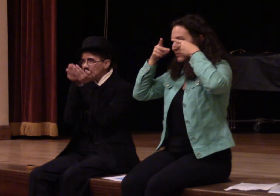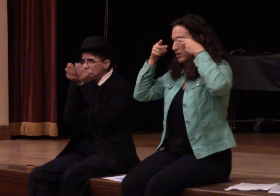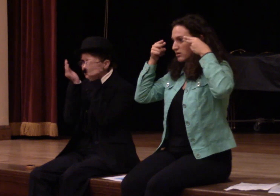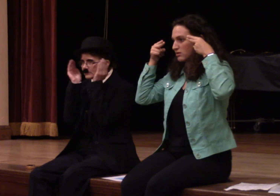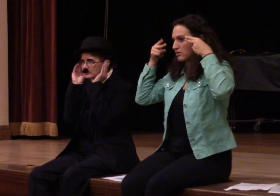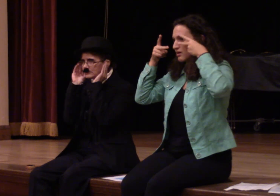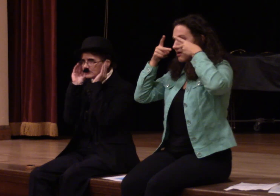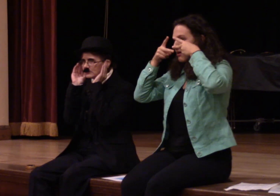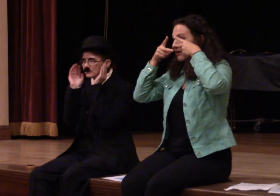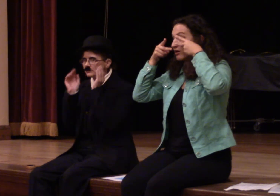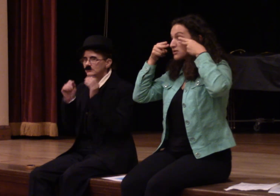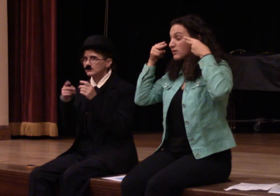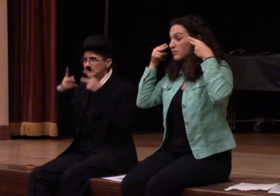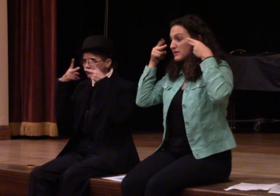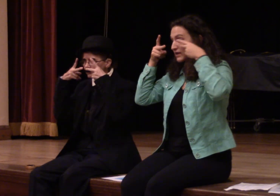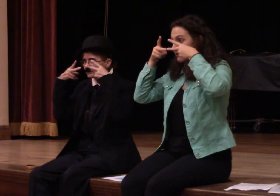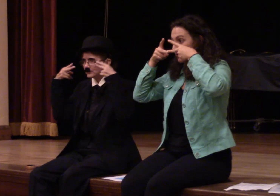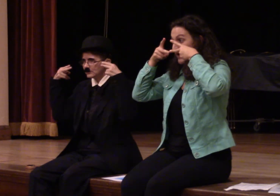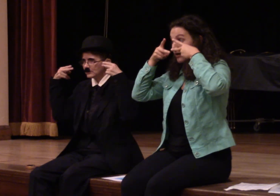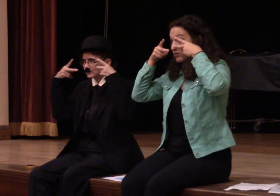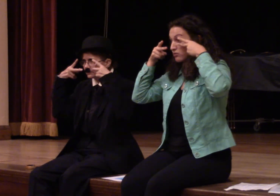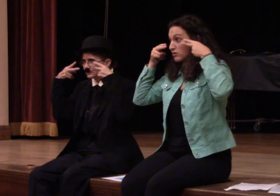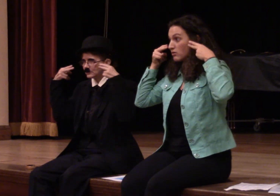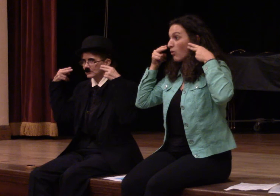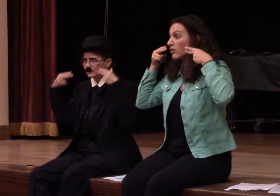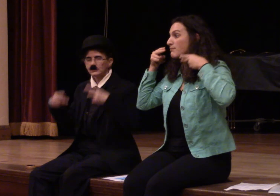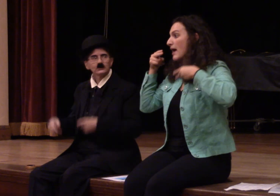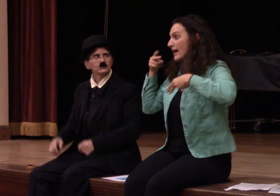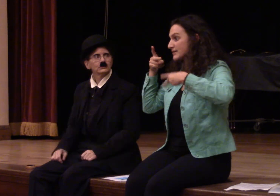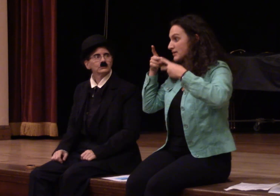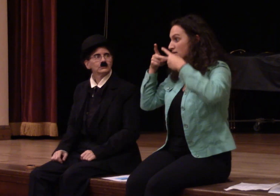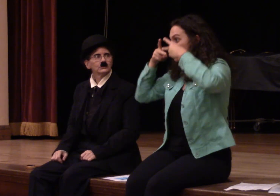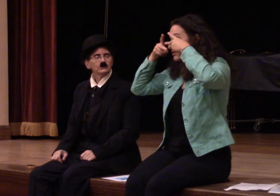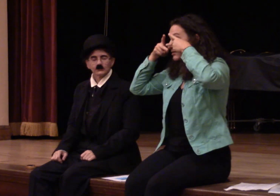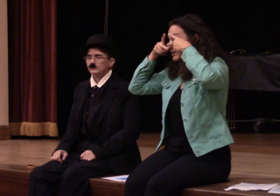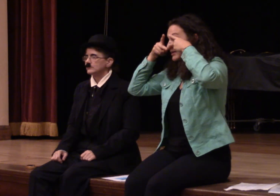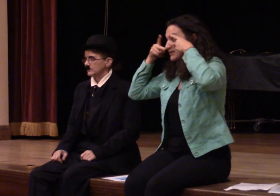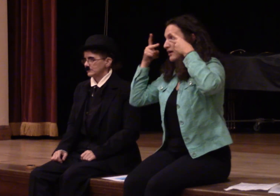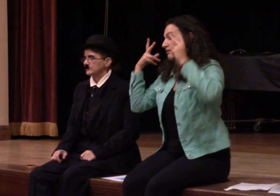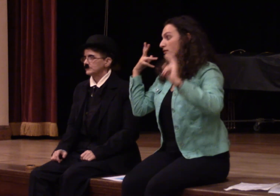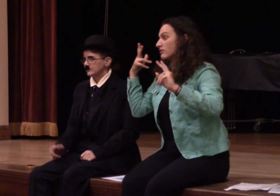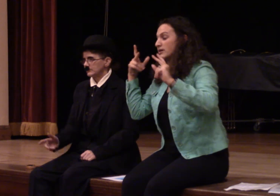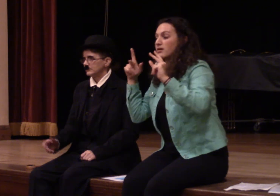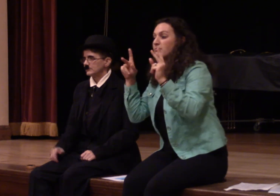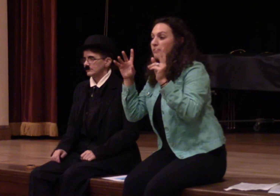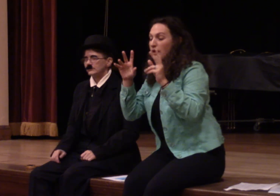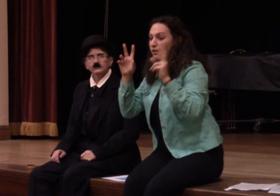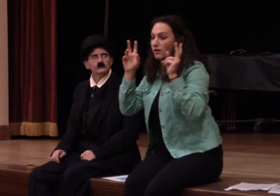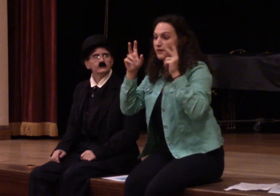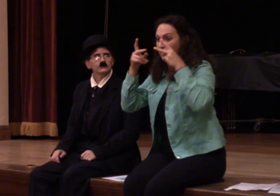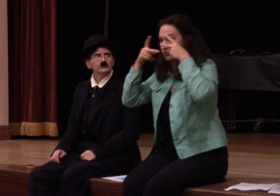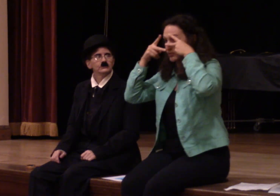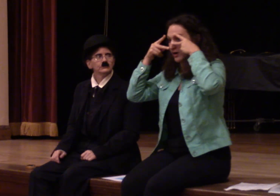one also can be the sign for raccoon or mask, because they say it looks like a raccoon's wearing a